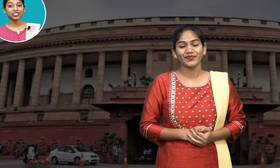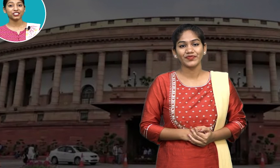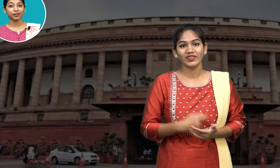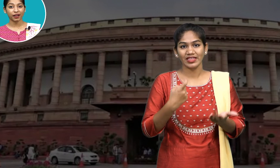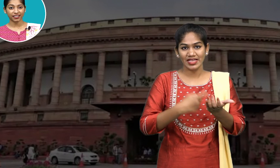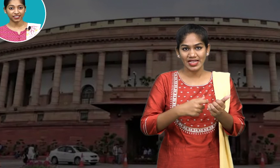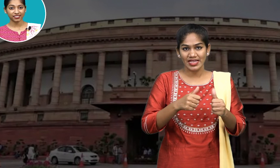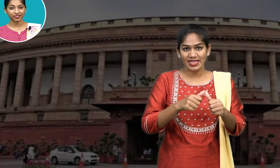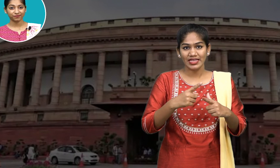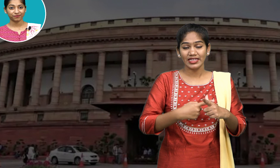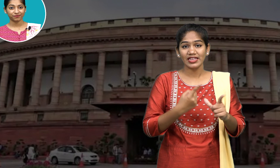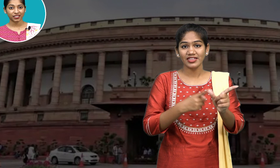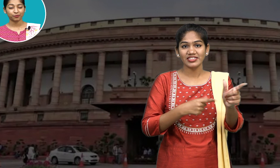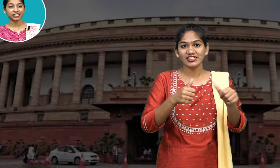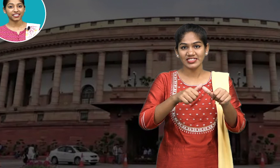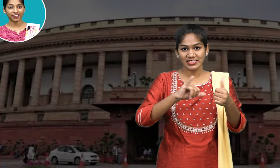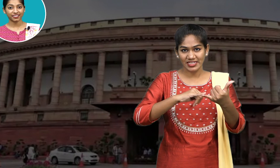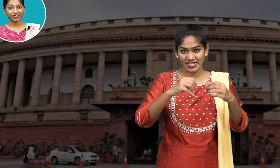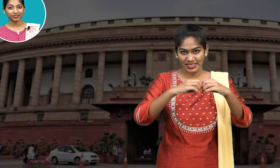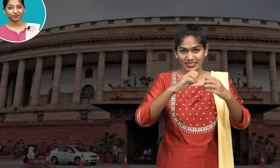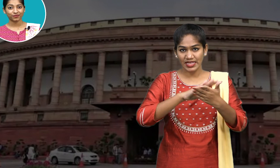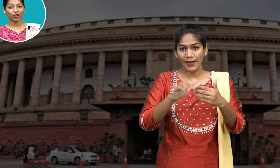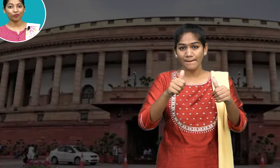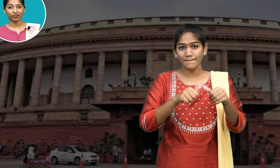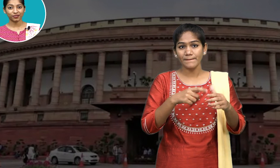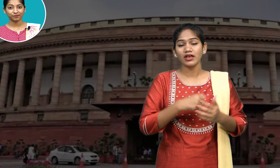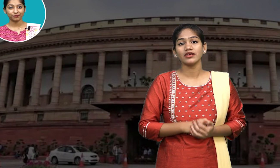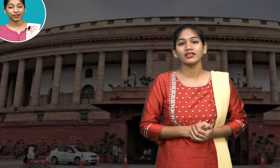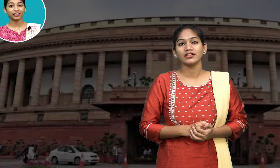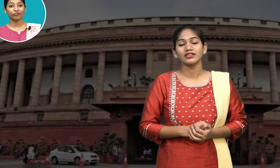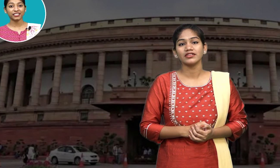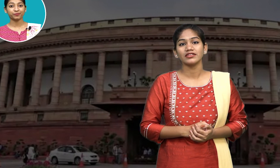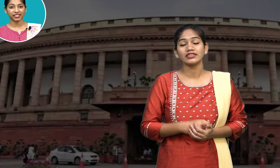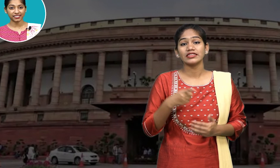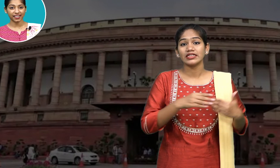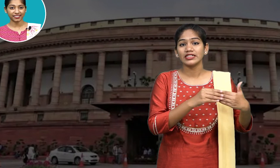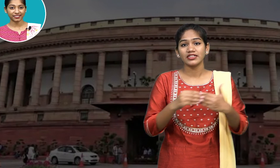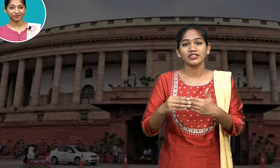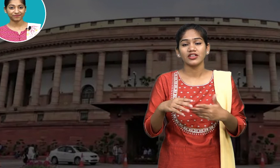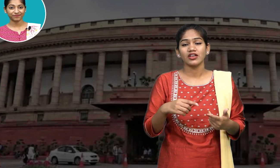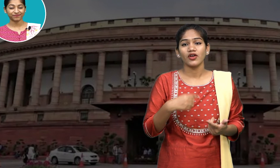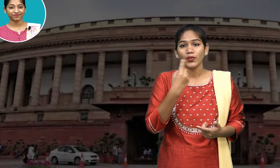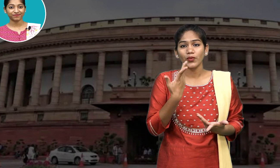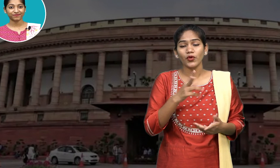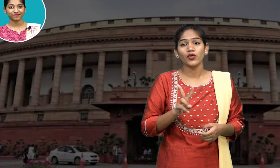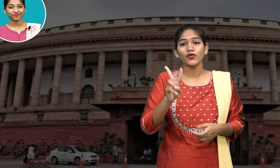The Rajya Sabha is presided over by the Vice President.